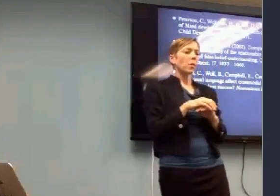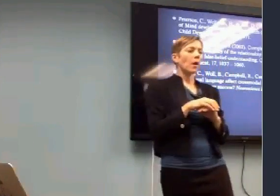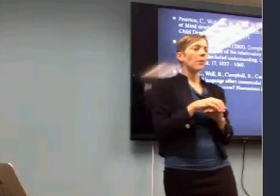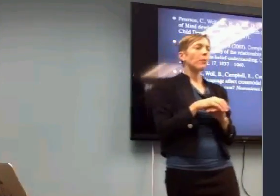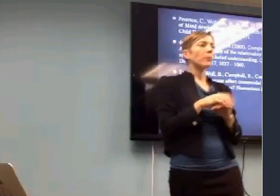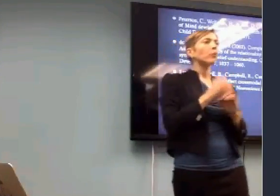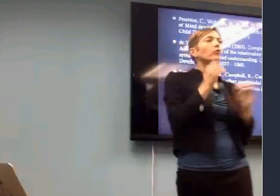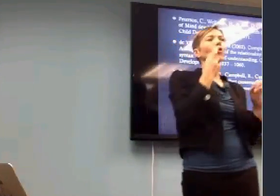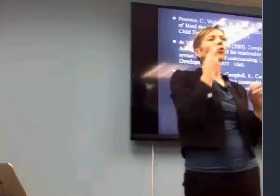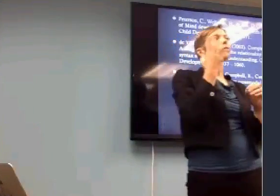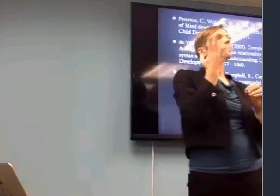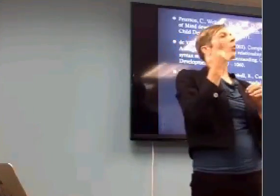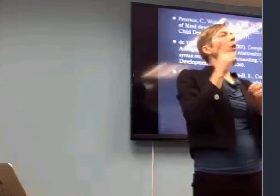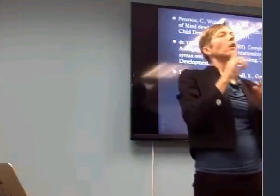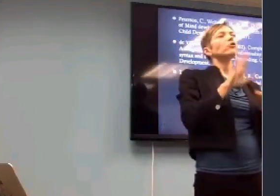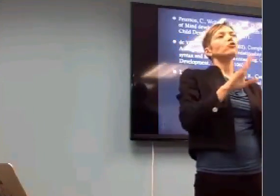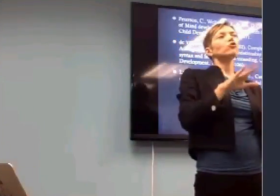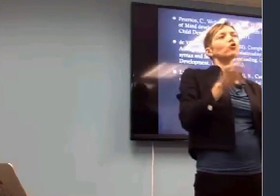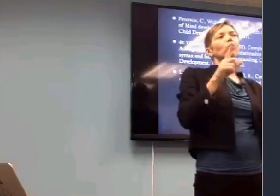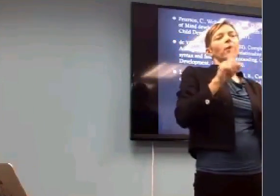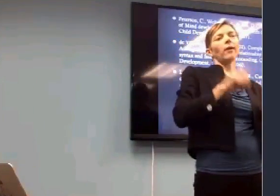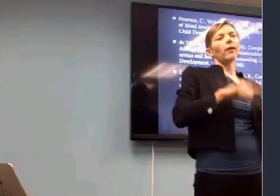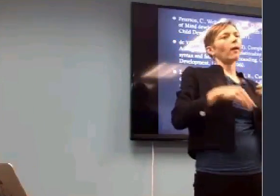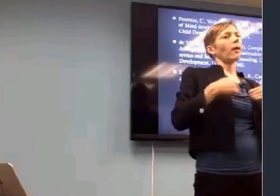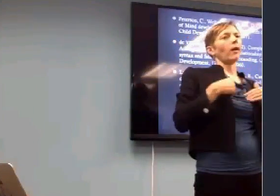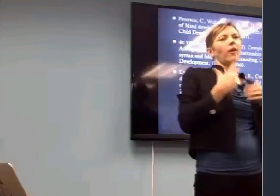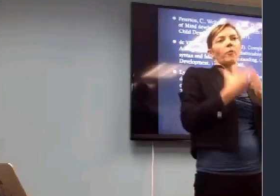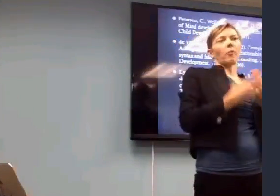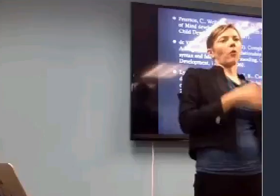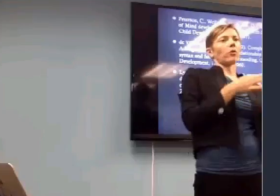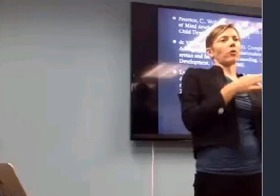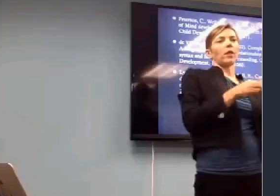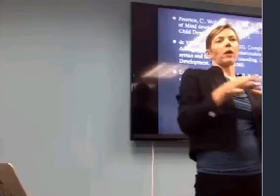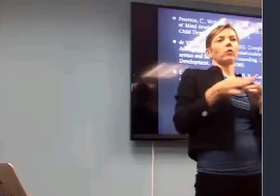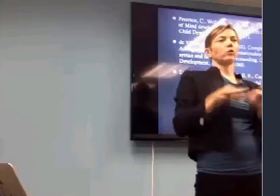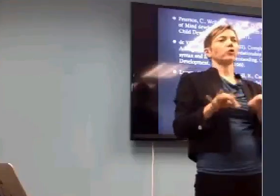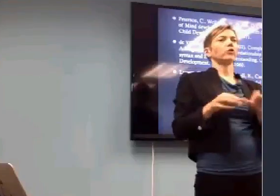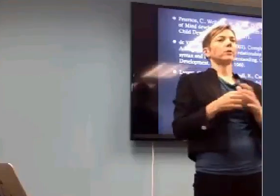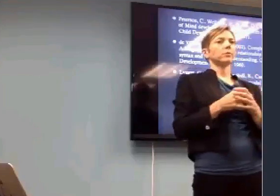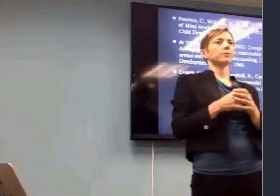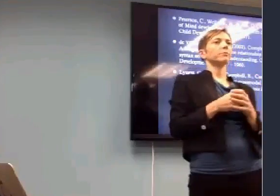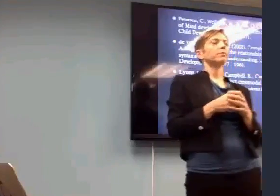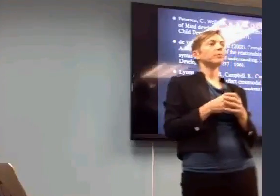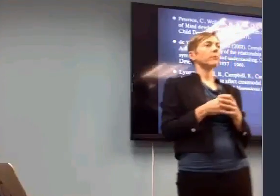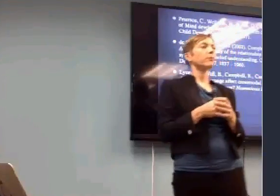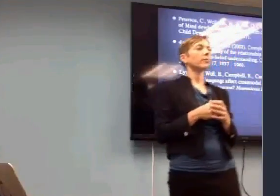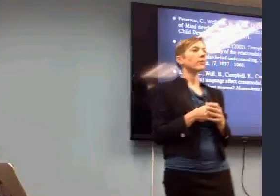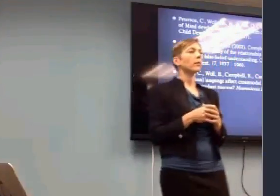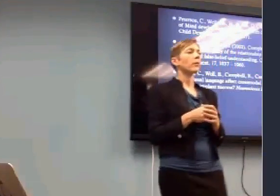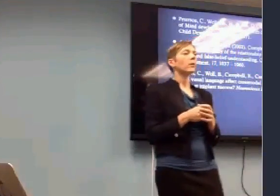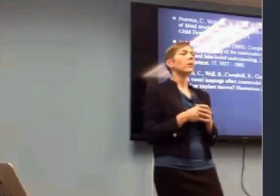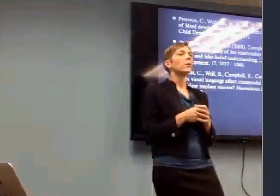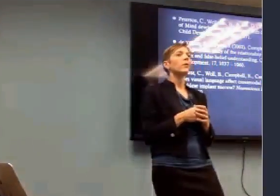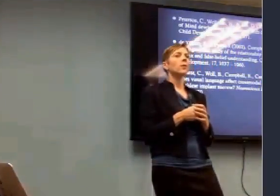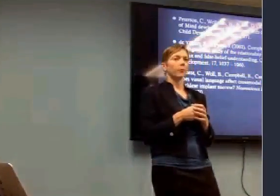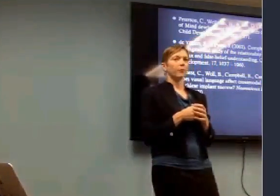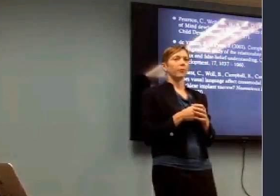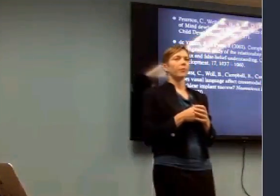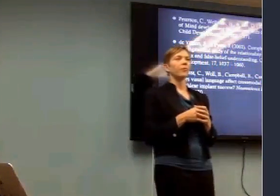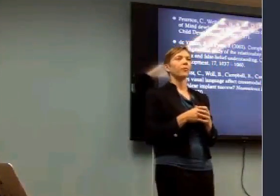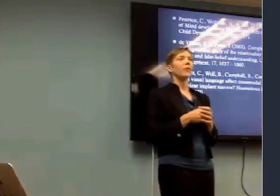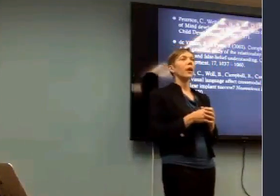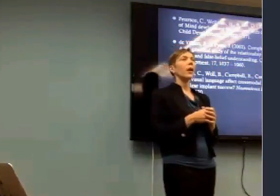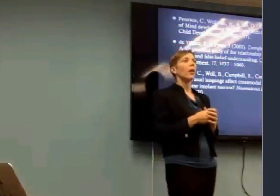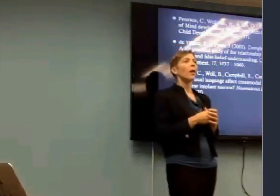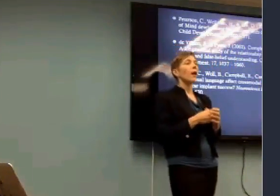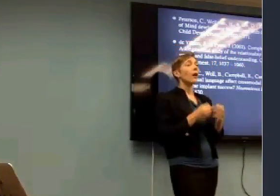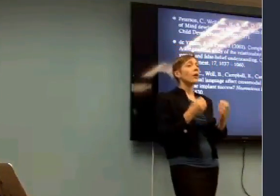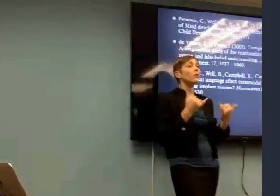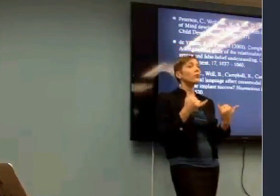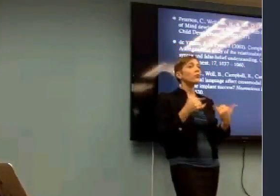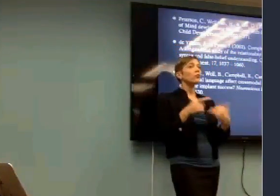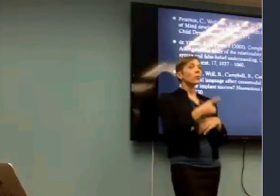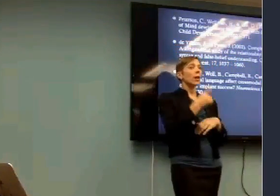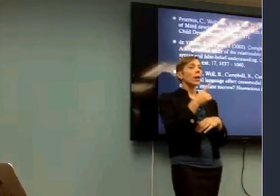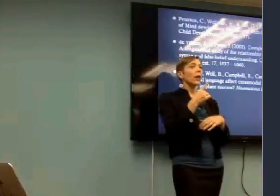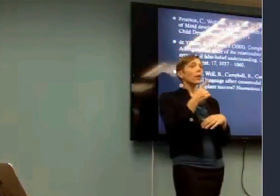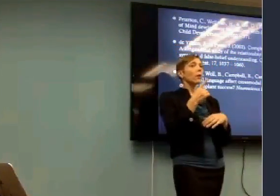ASL. The reason why children can't have both languages, there's no reason why children cannot have both